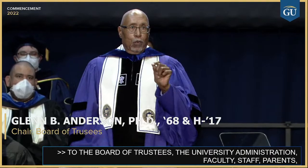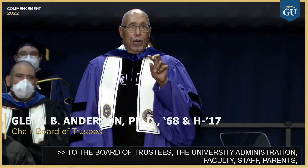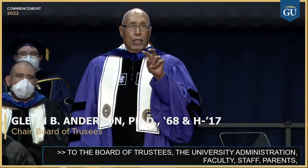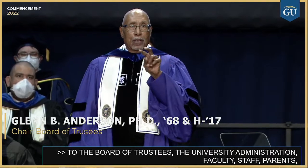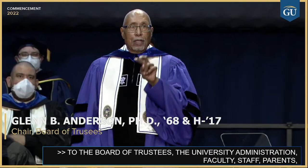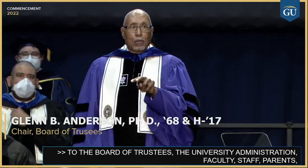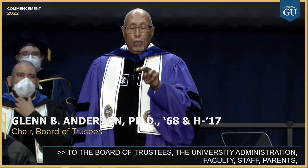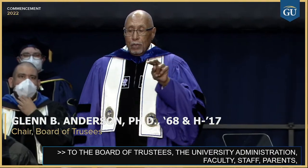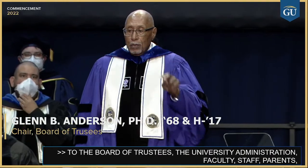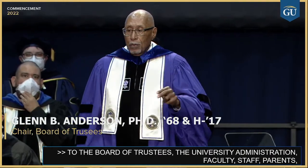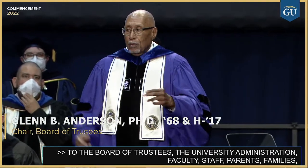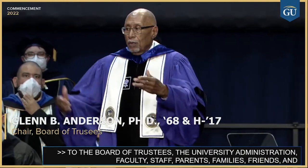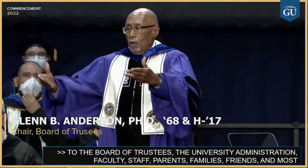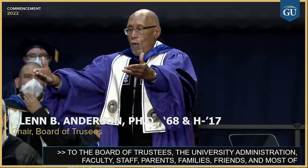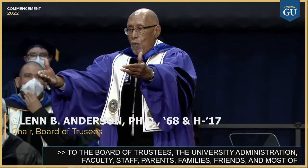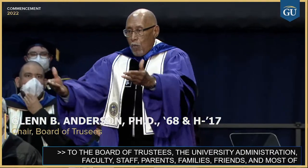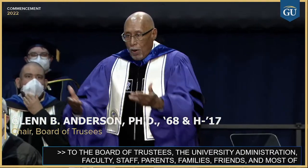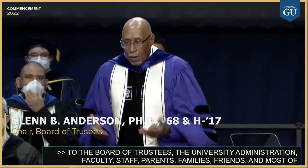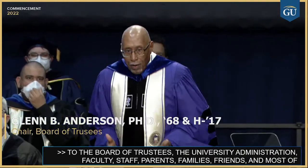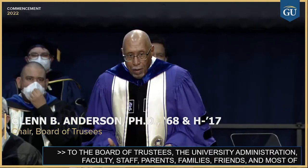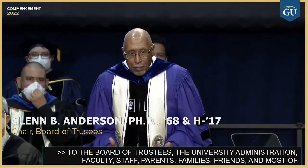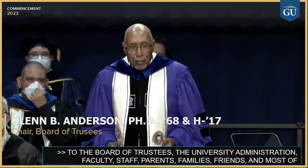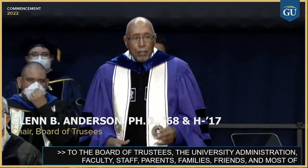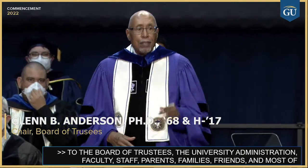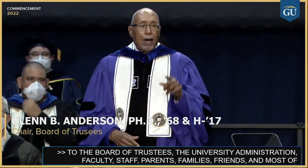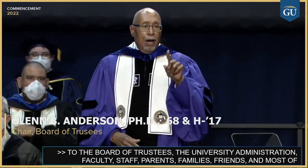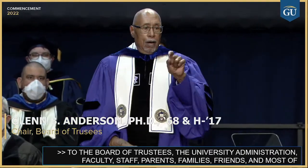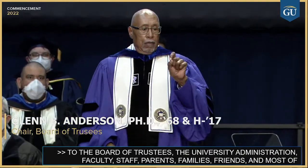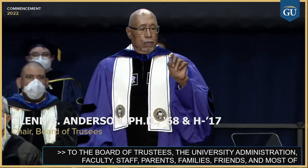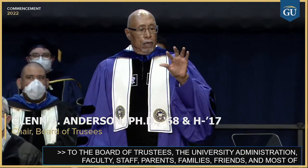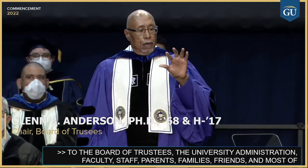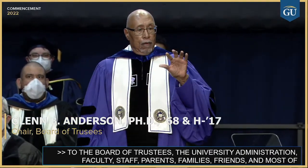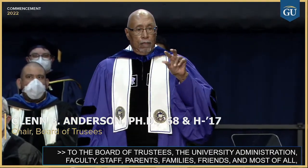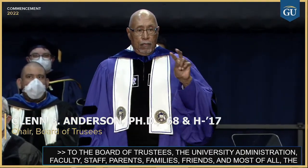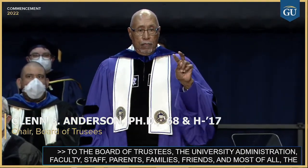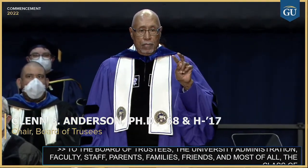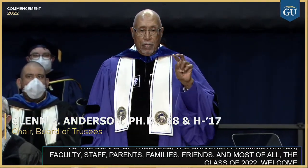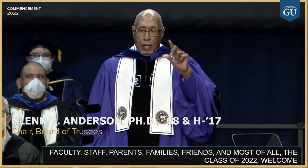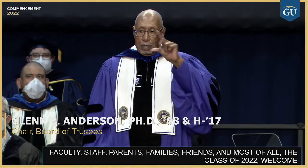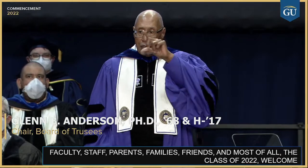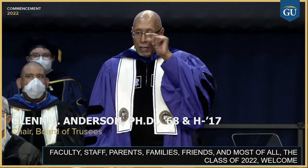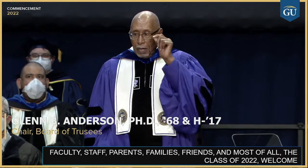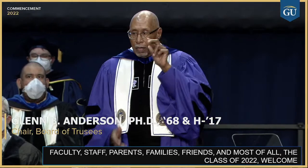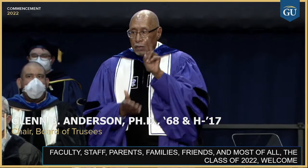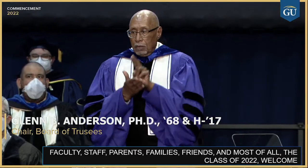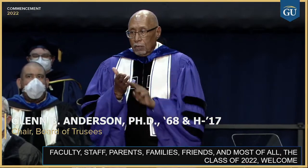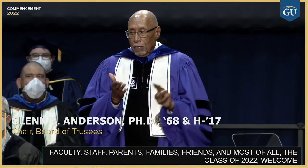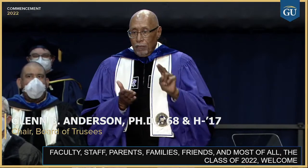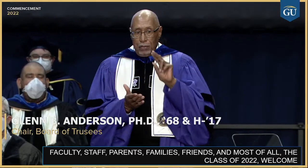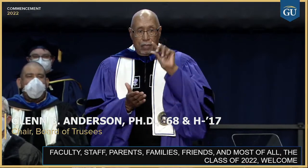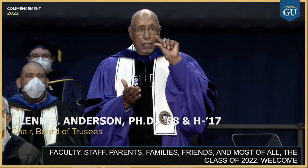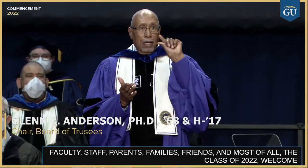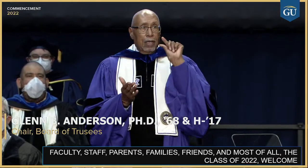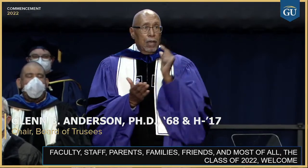of 2022. Welcome to the 152nd Gallaudet